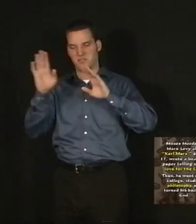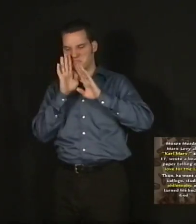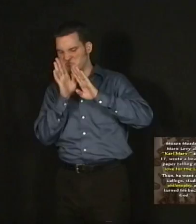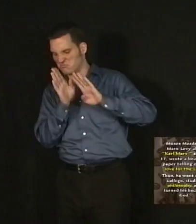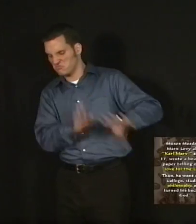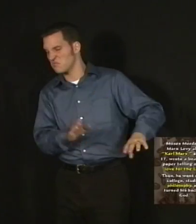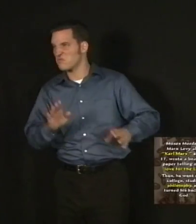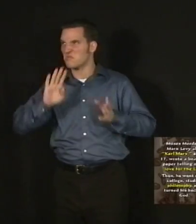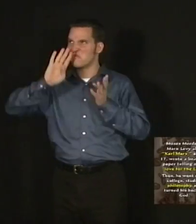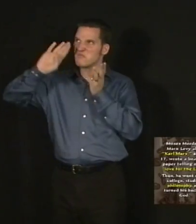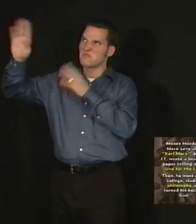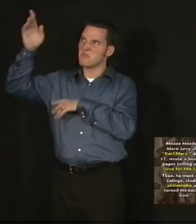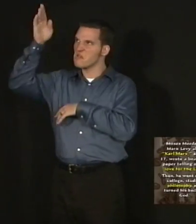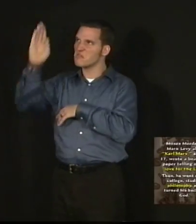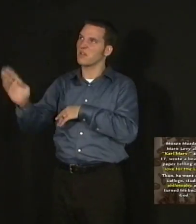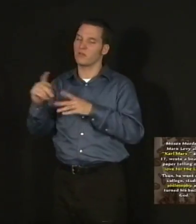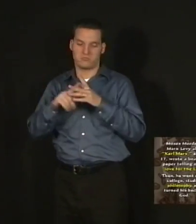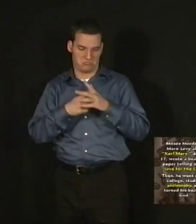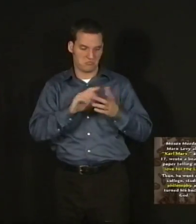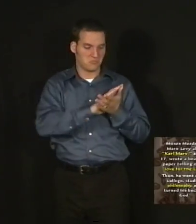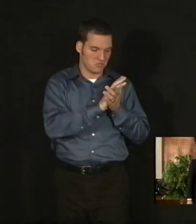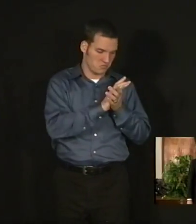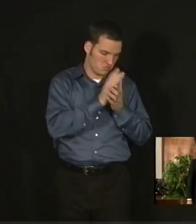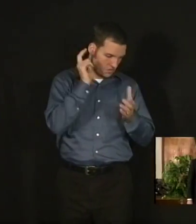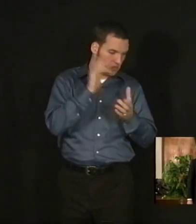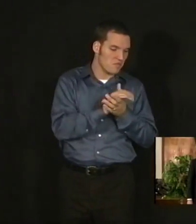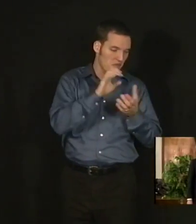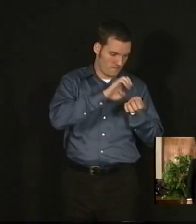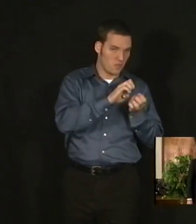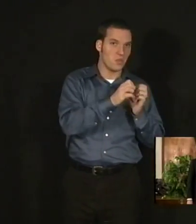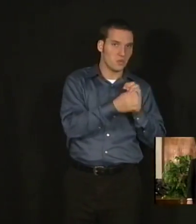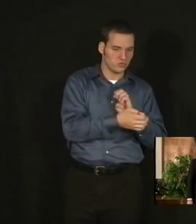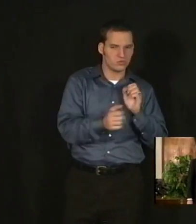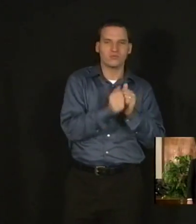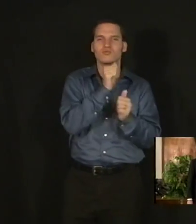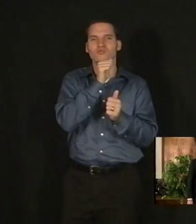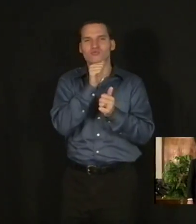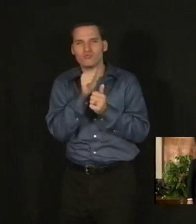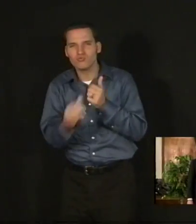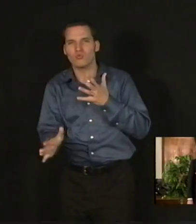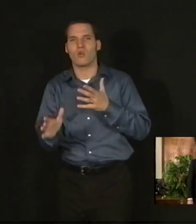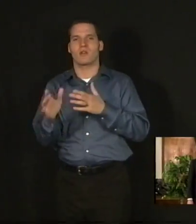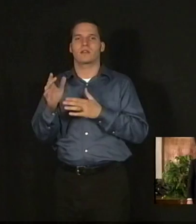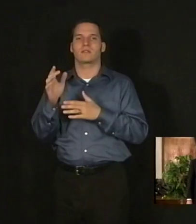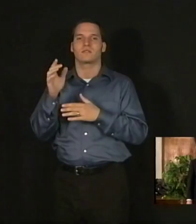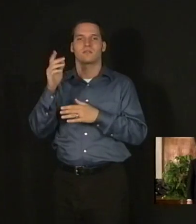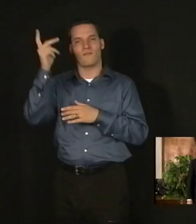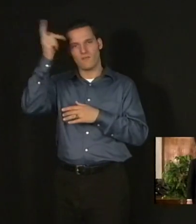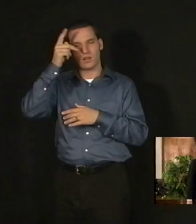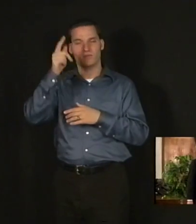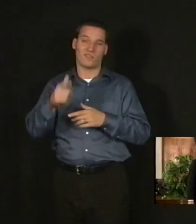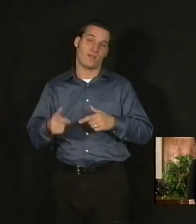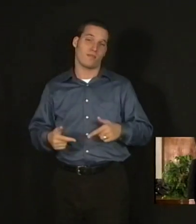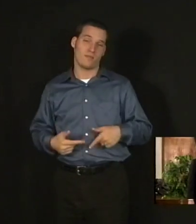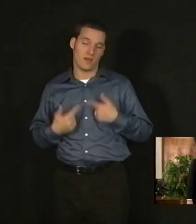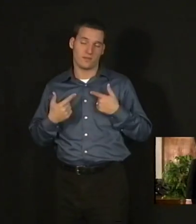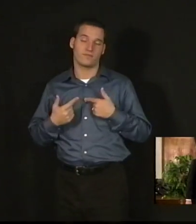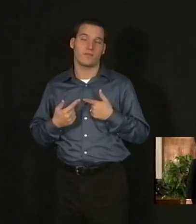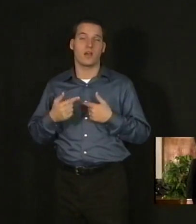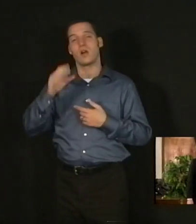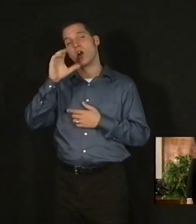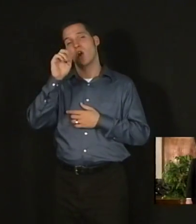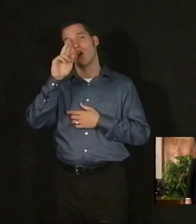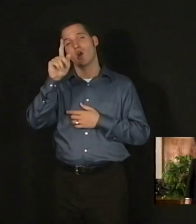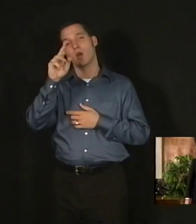from God and turned him on to the teaching of evolution and destroyed Marx's whole philosophy of life.